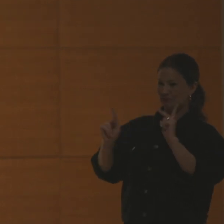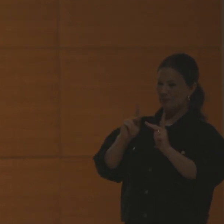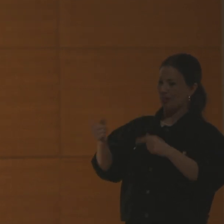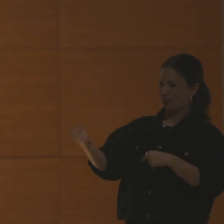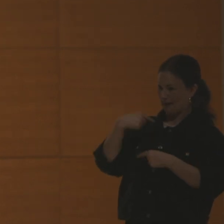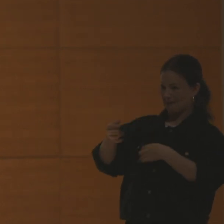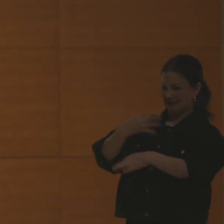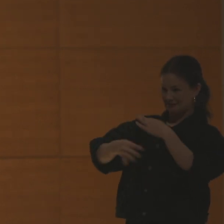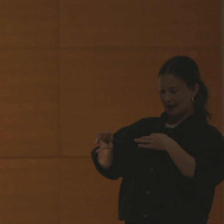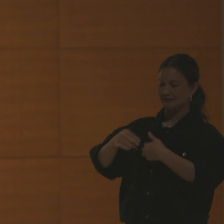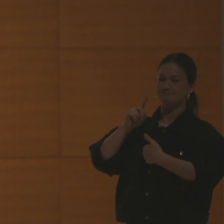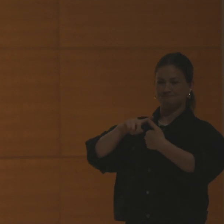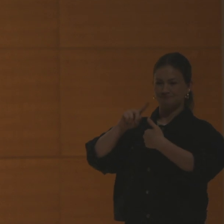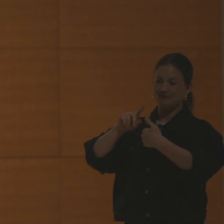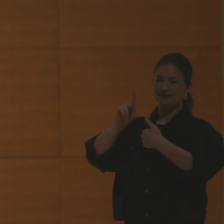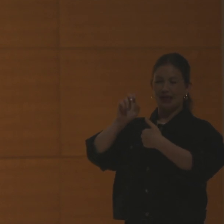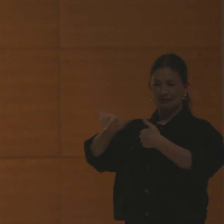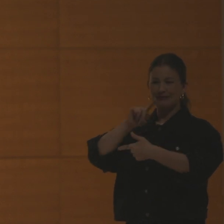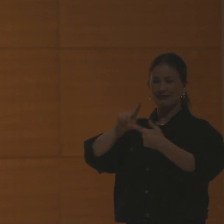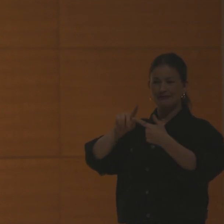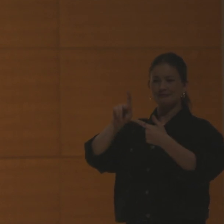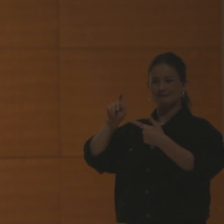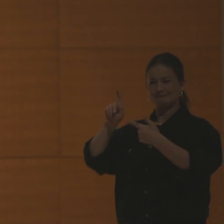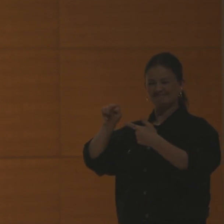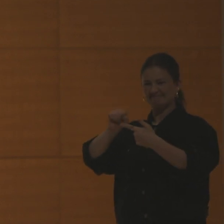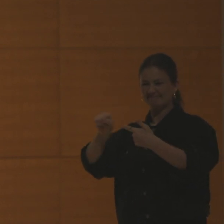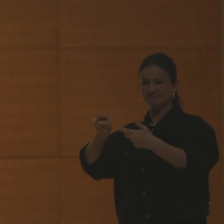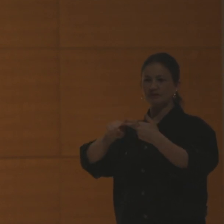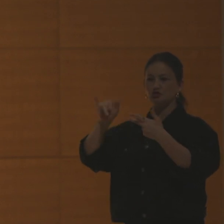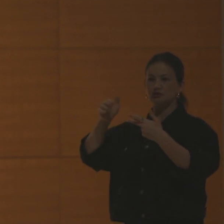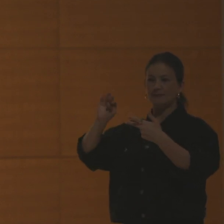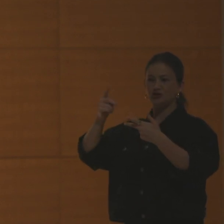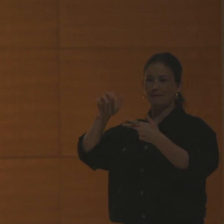Kali Fajardo-Anstine, Kevin Nguyen, and Jim Shepard.